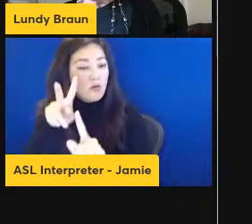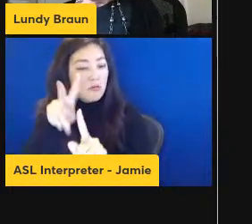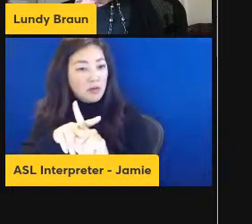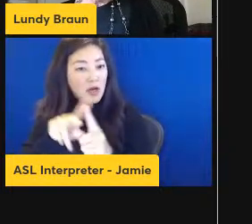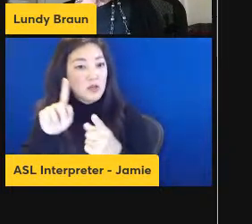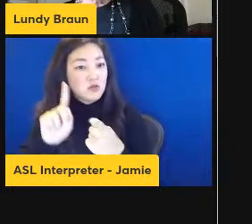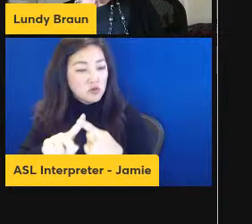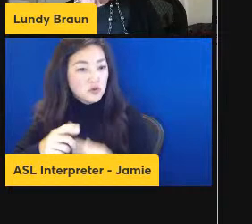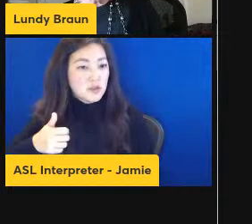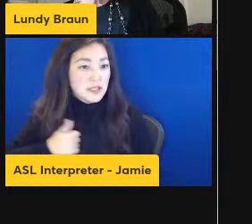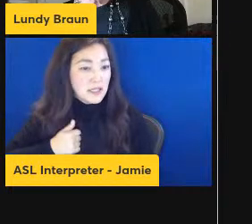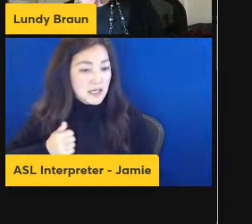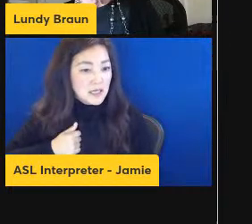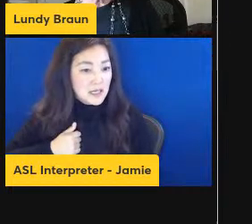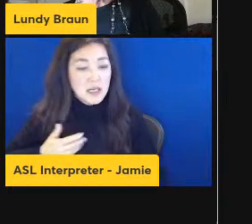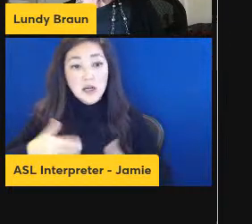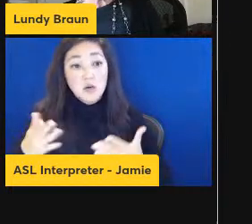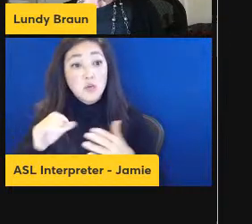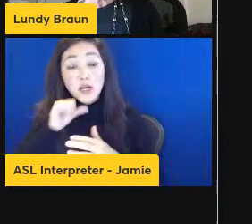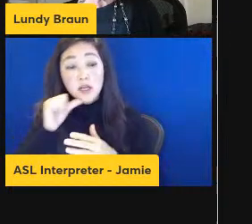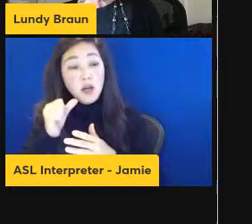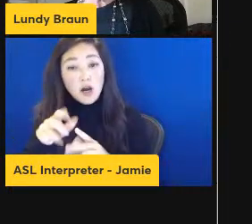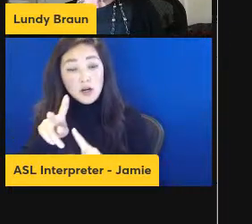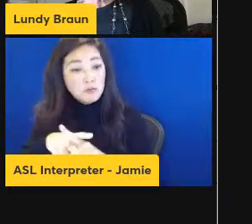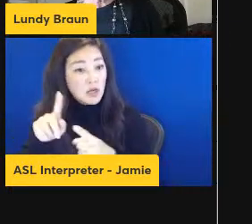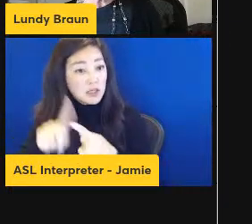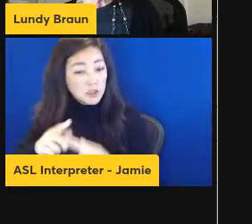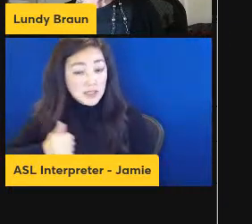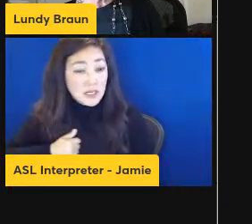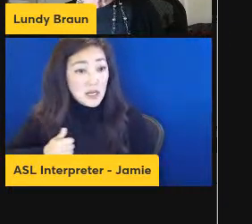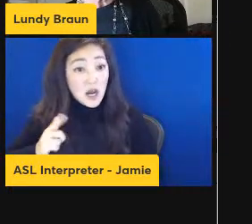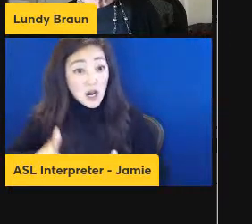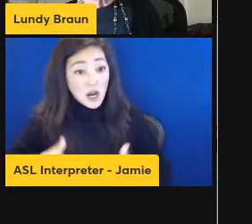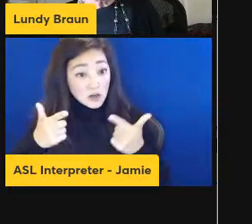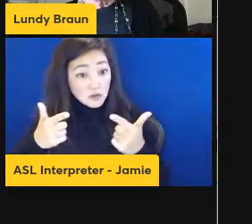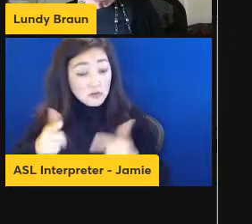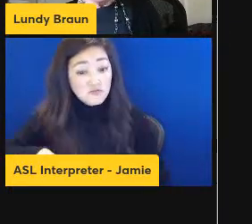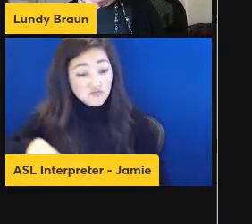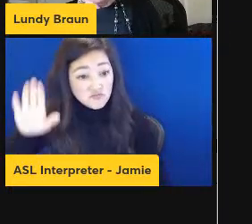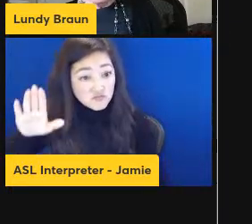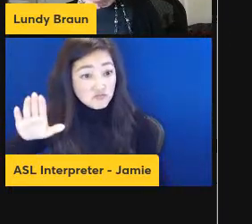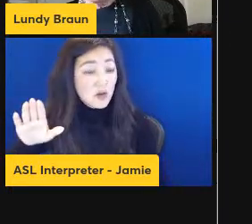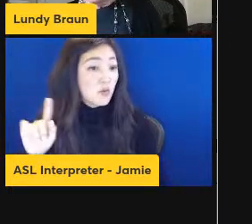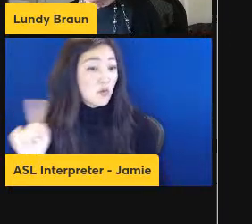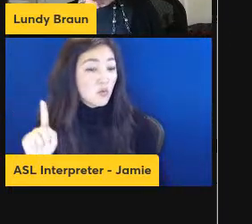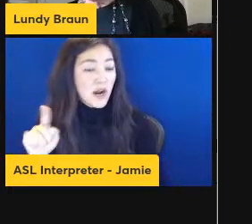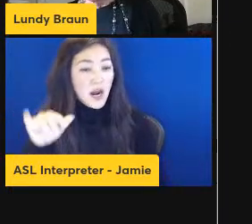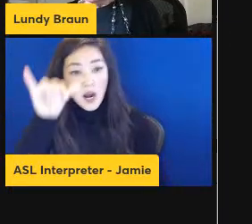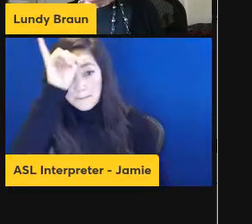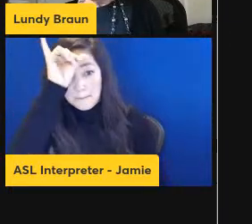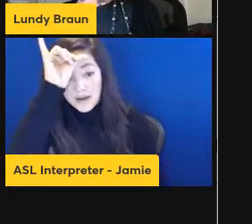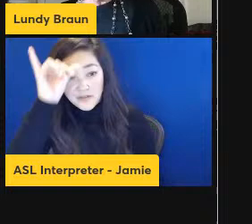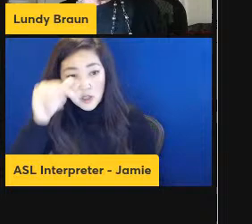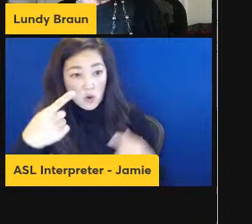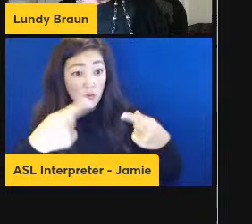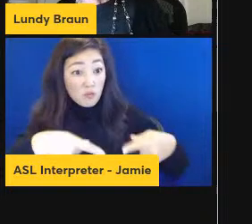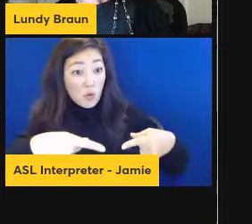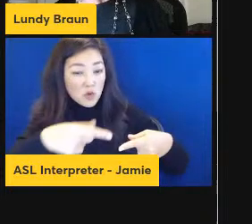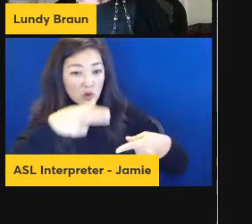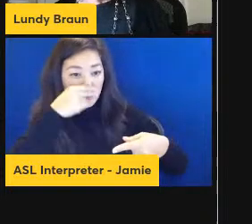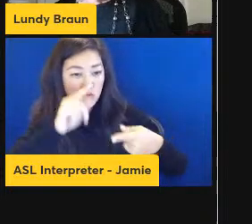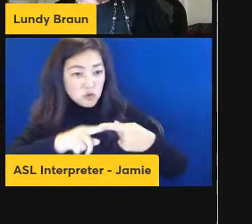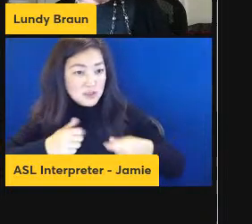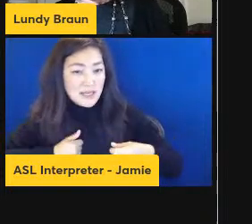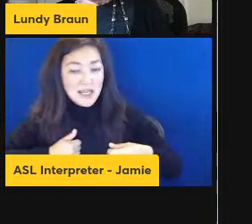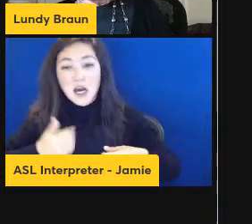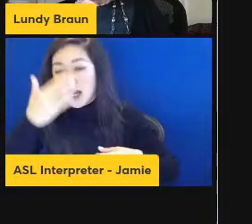Canada and what doesn't apply to Canada. I grew up on the Buffalo border, so I'm actually kind of aware of the